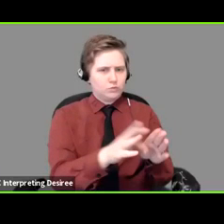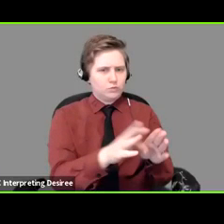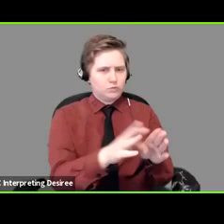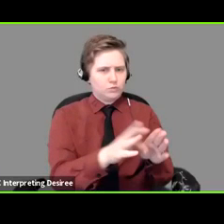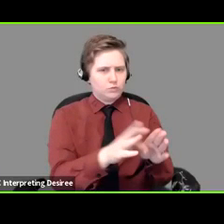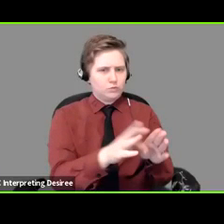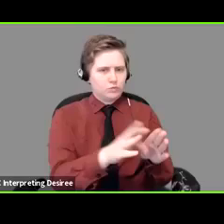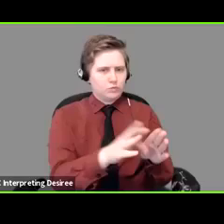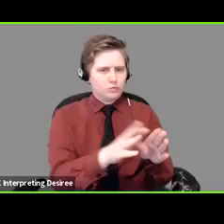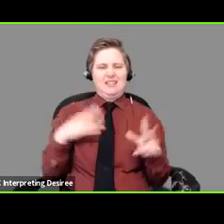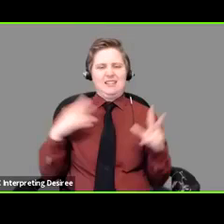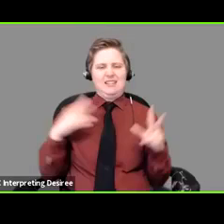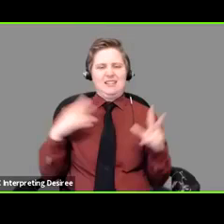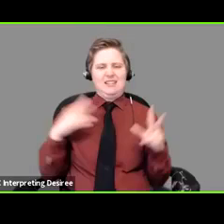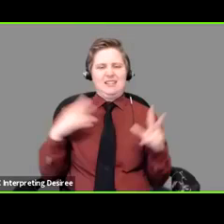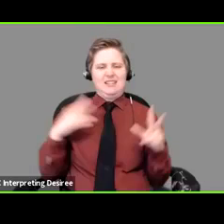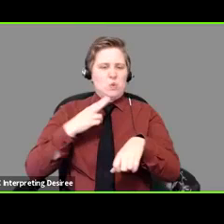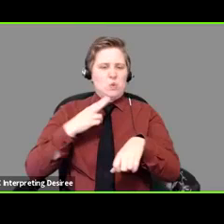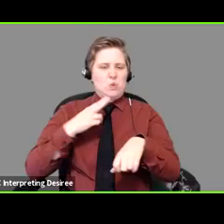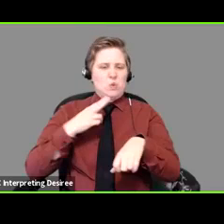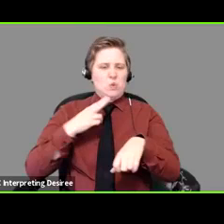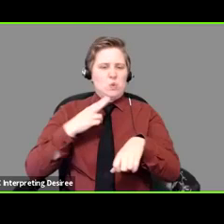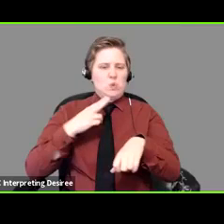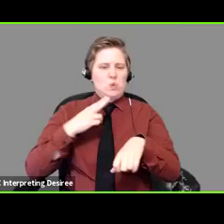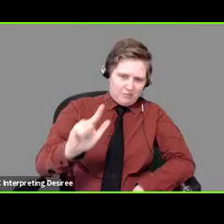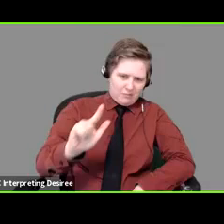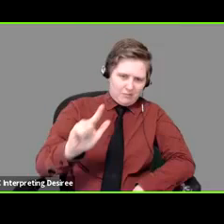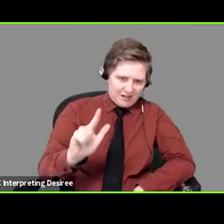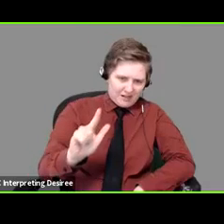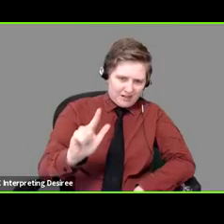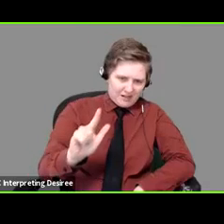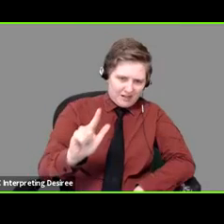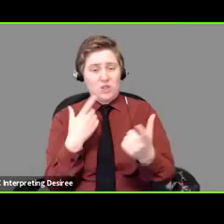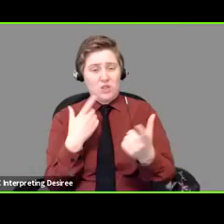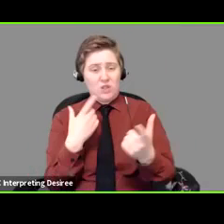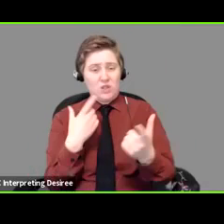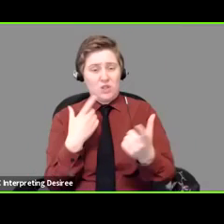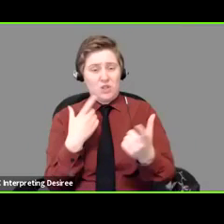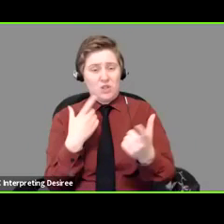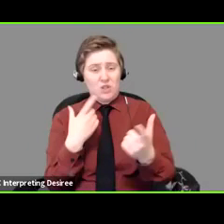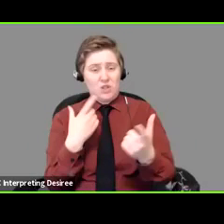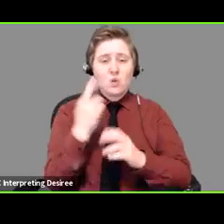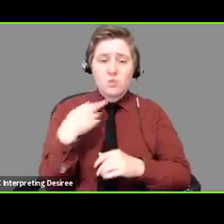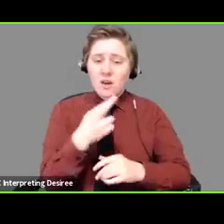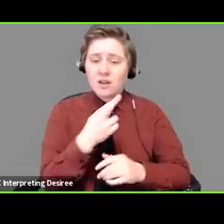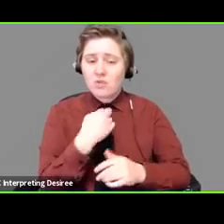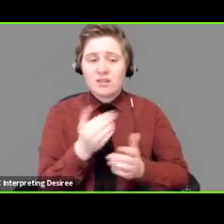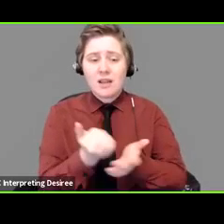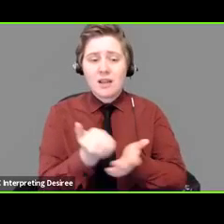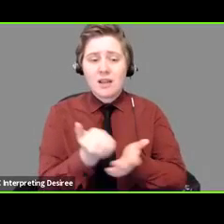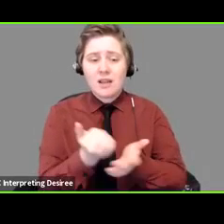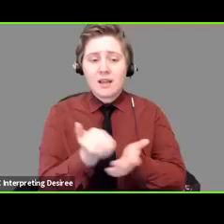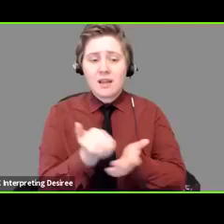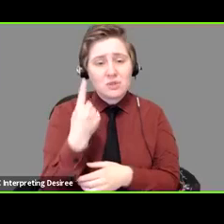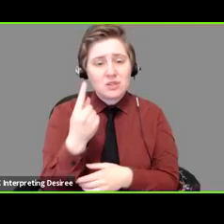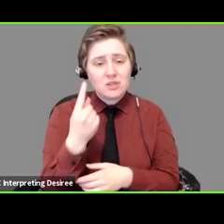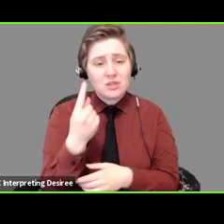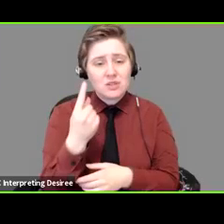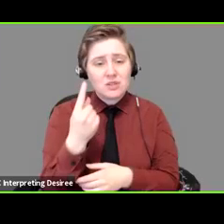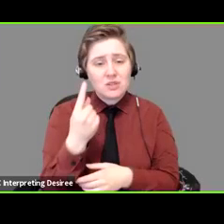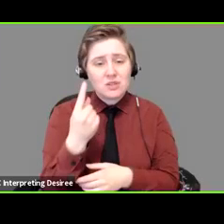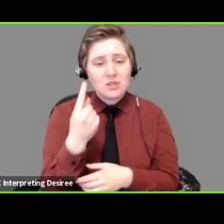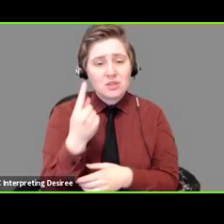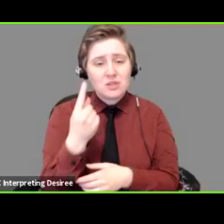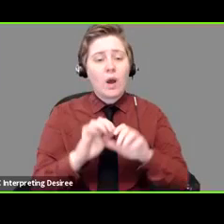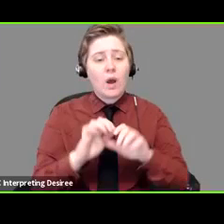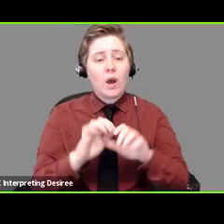of normality, what we're looking at doing is asking the restaurants to help us understand too, how can we do